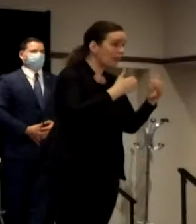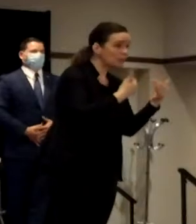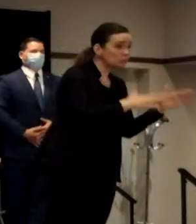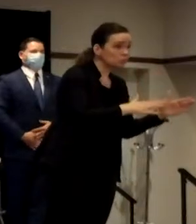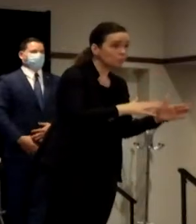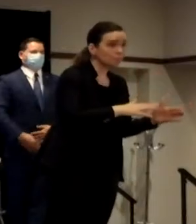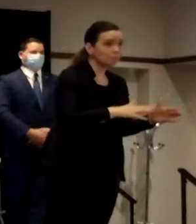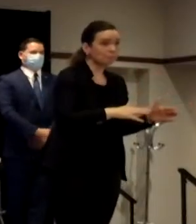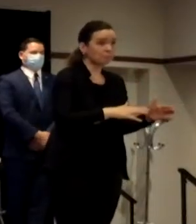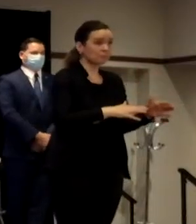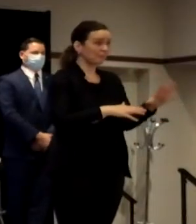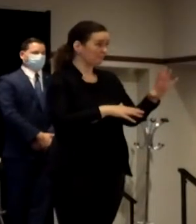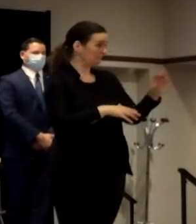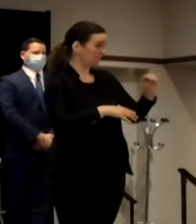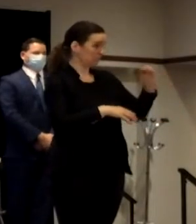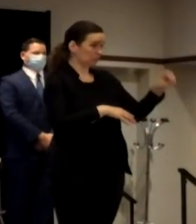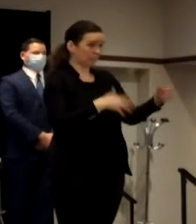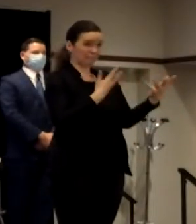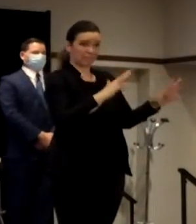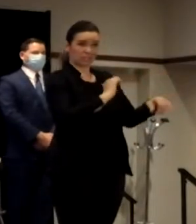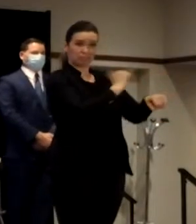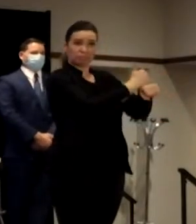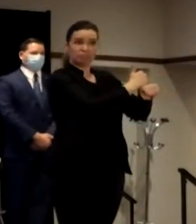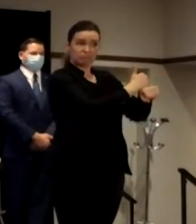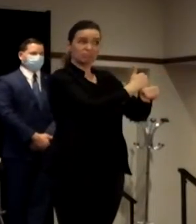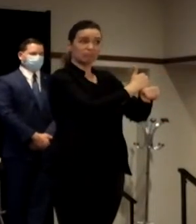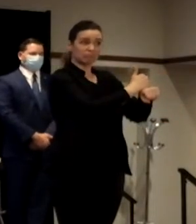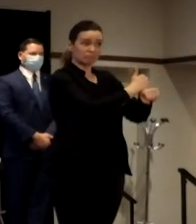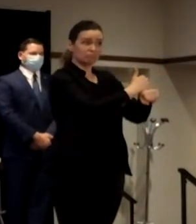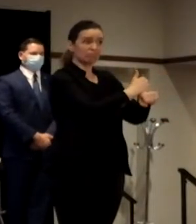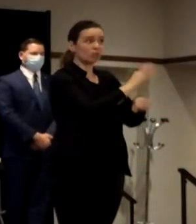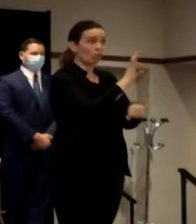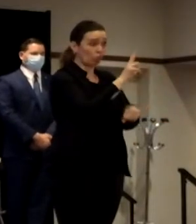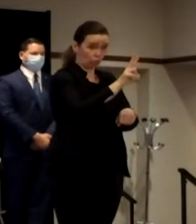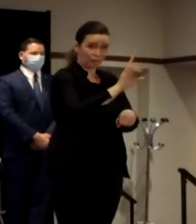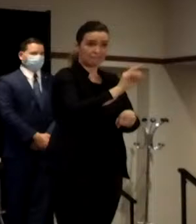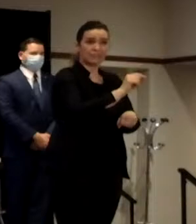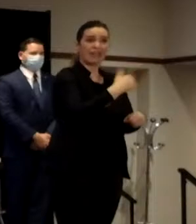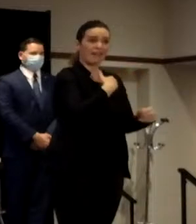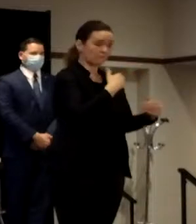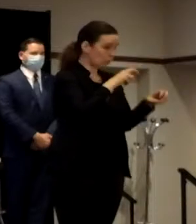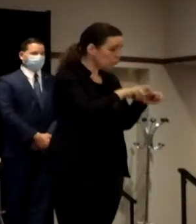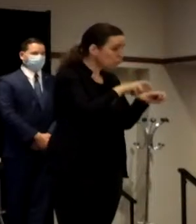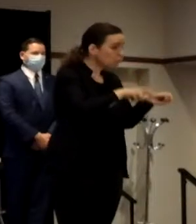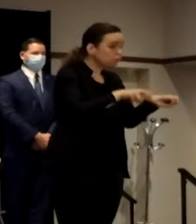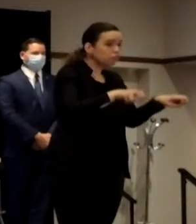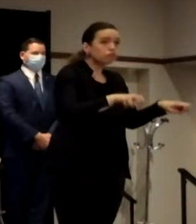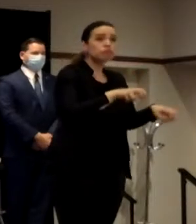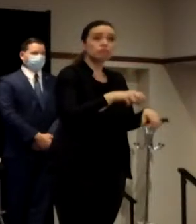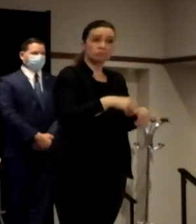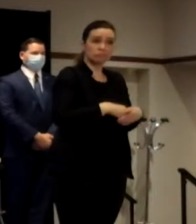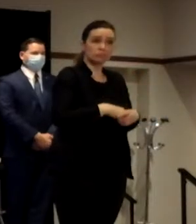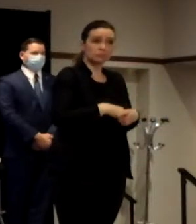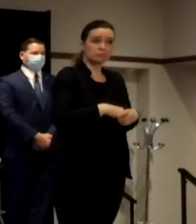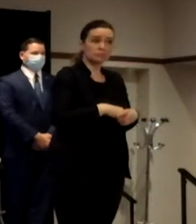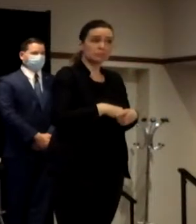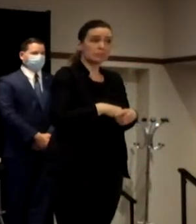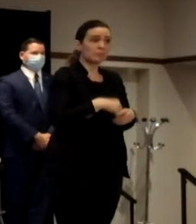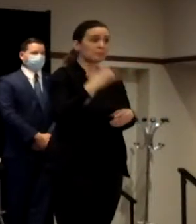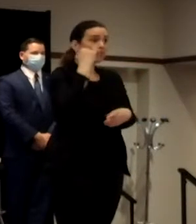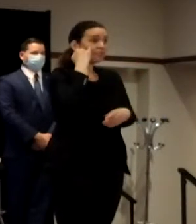now from, they were 3 feet now, so if you take one row out, they actually become 6